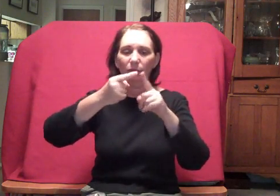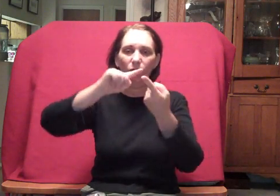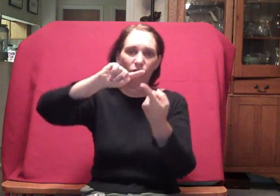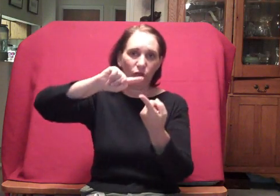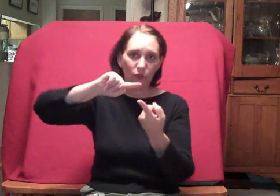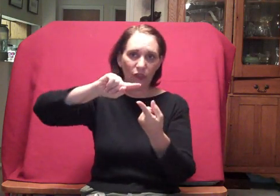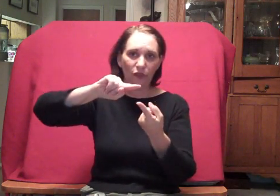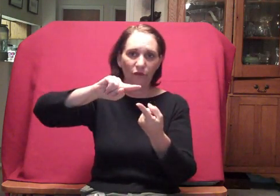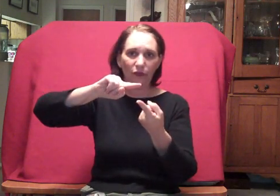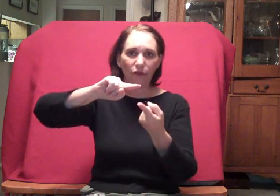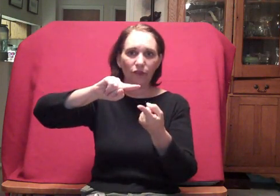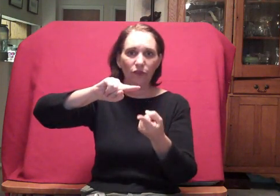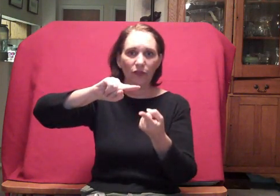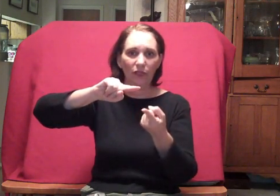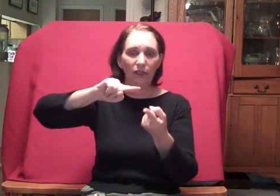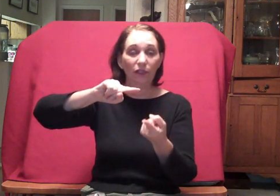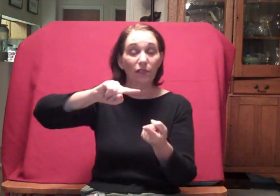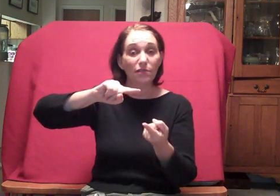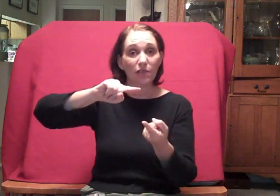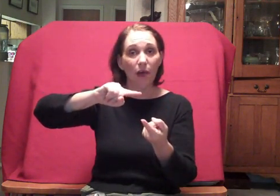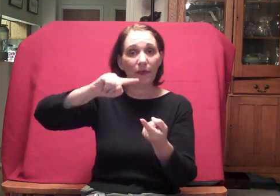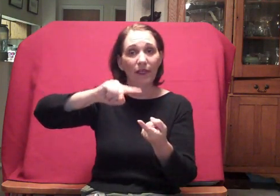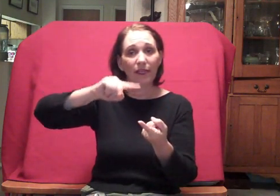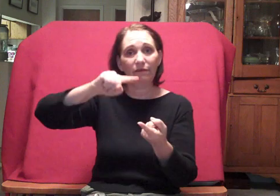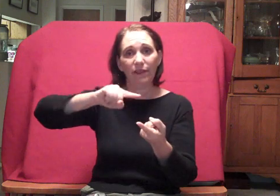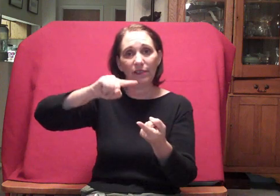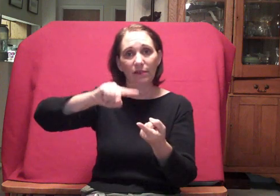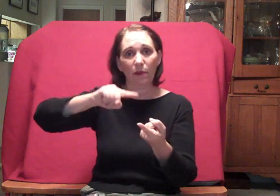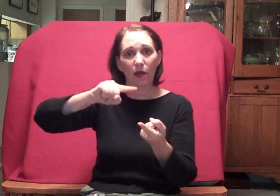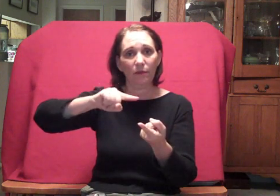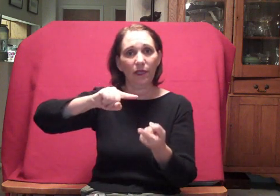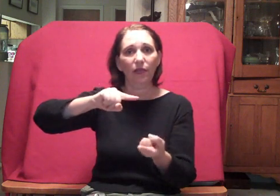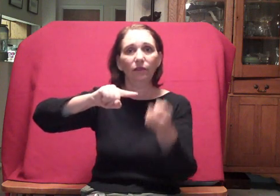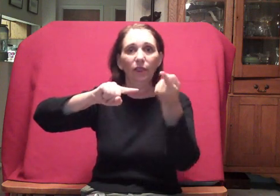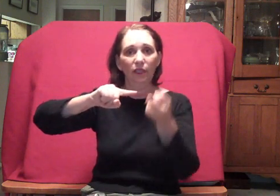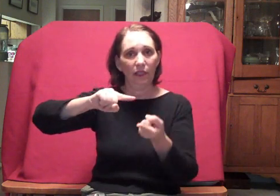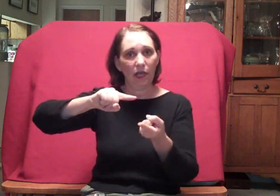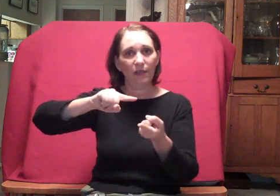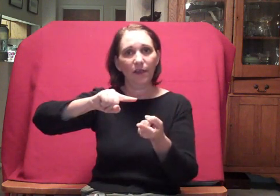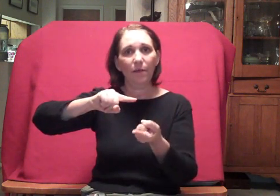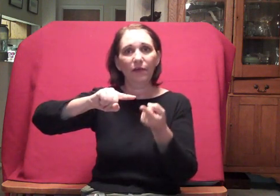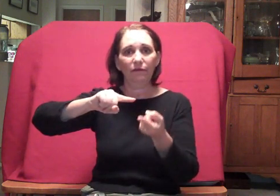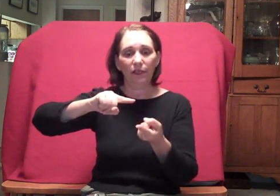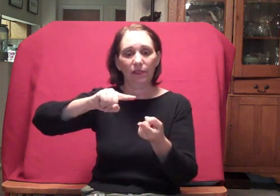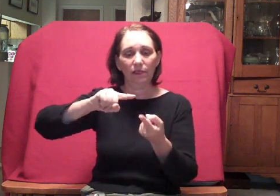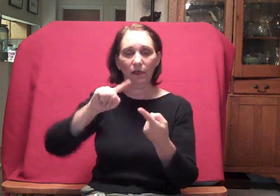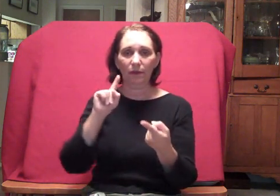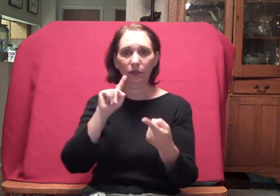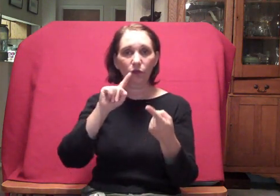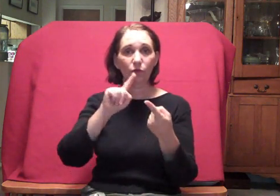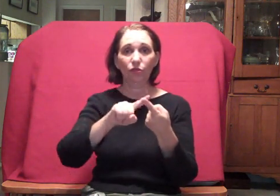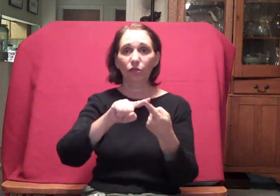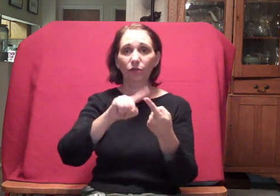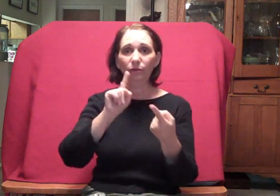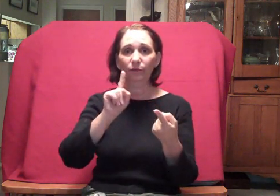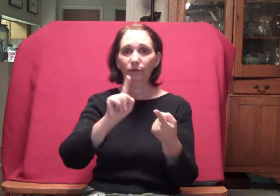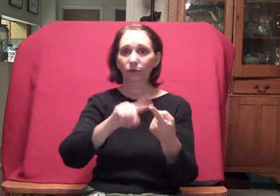will switch their fingers so that the dominant hand faces palm down, non-dominant faces up, and go to.